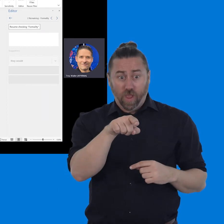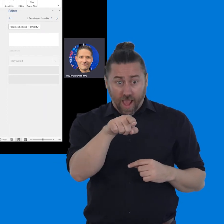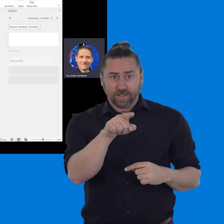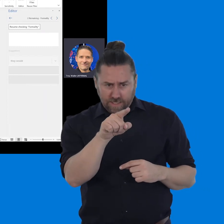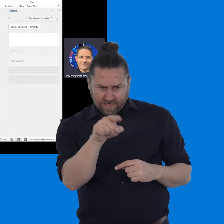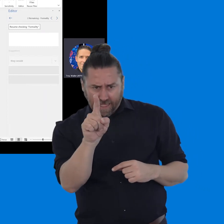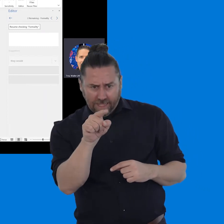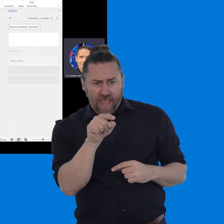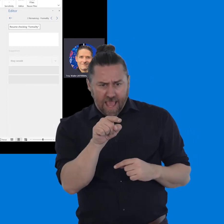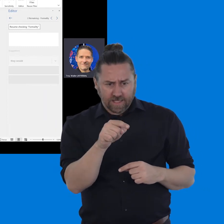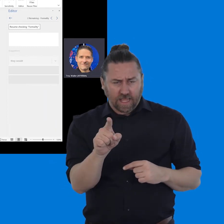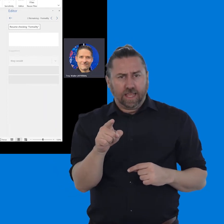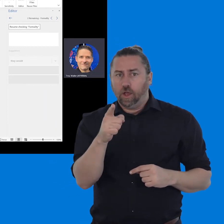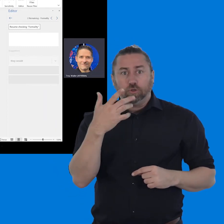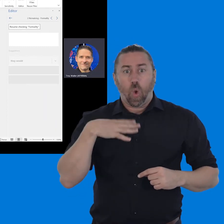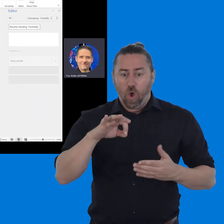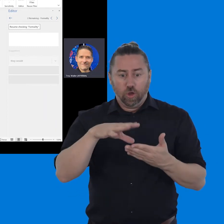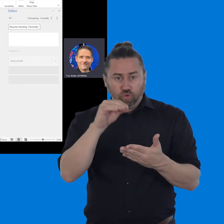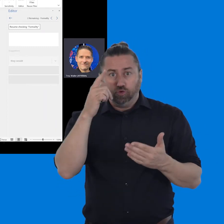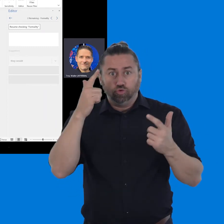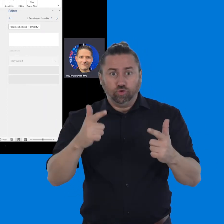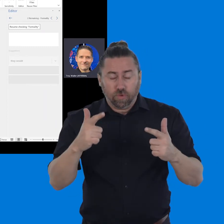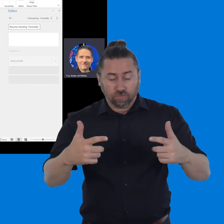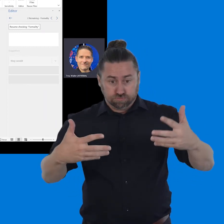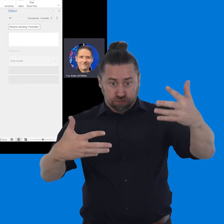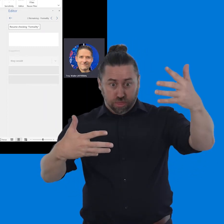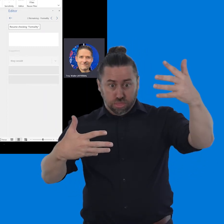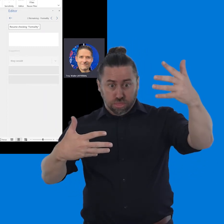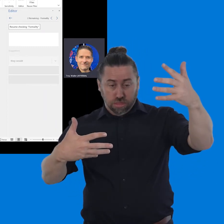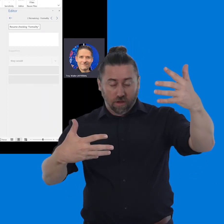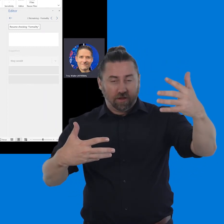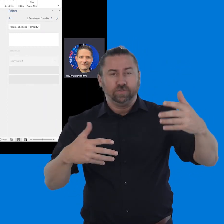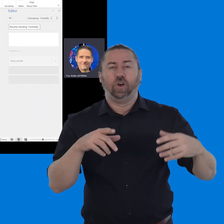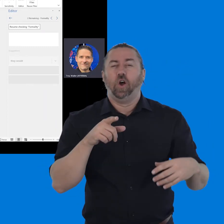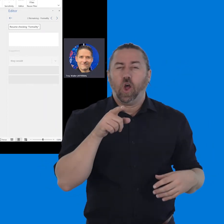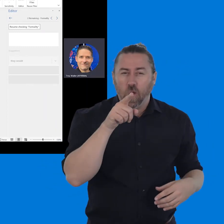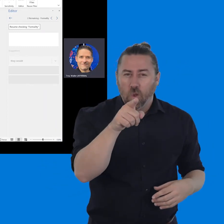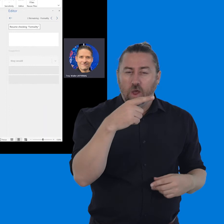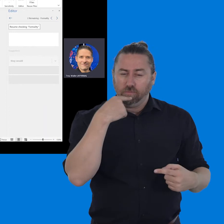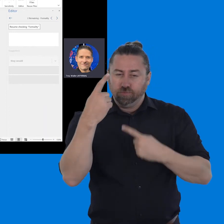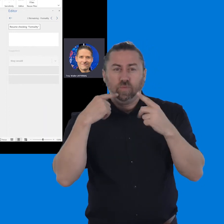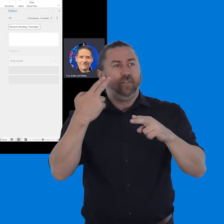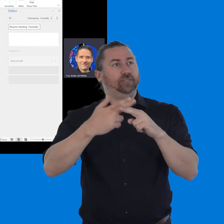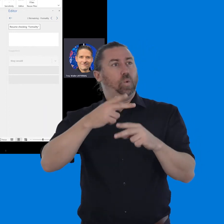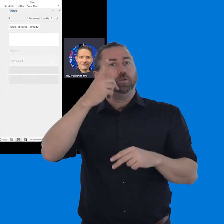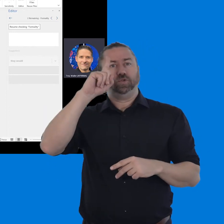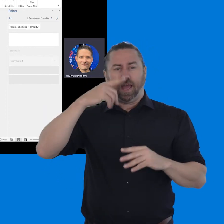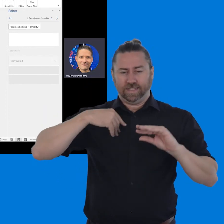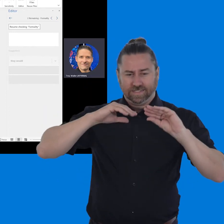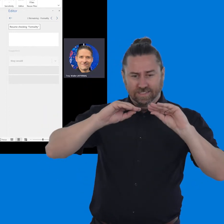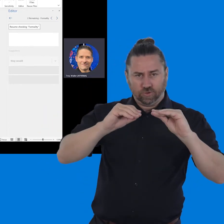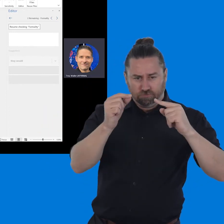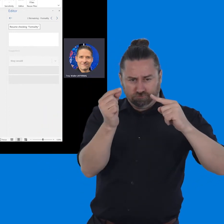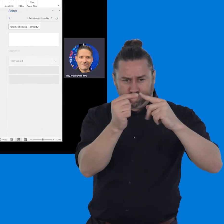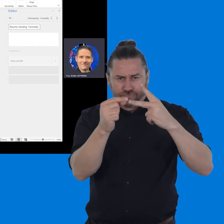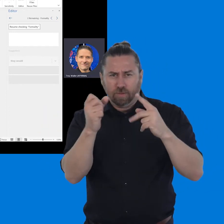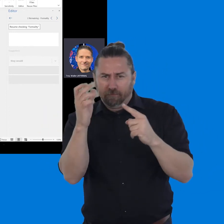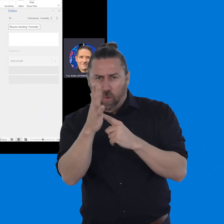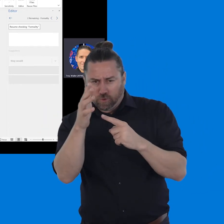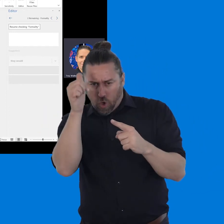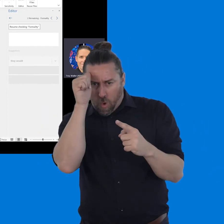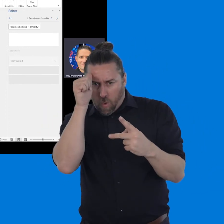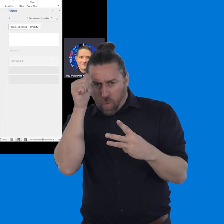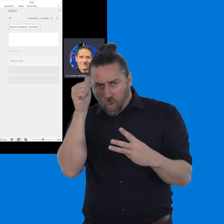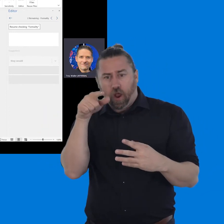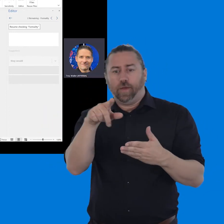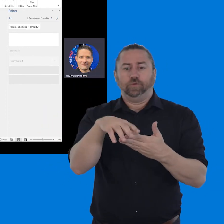and uncheck them will turn them off, because you don't want to overwhelm students. So you might want to help them to turn on the things that matter and turn off the